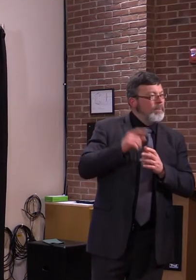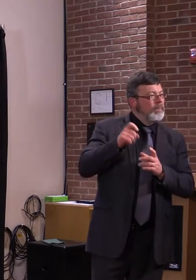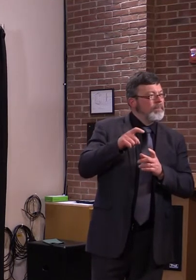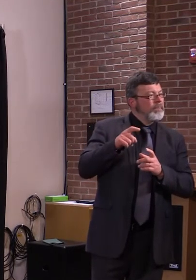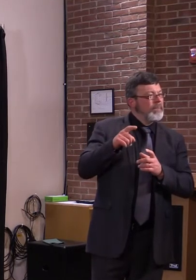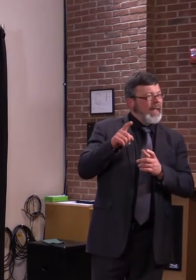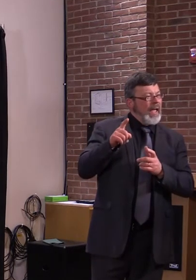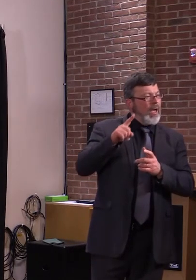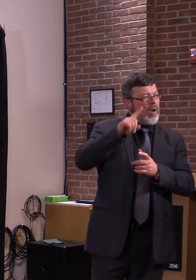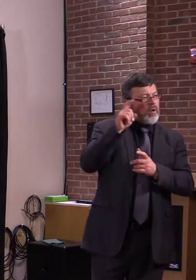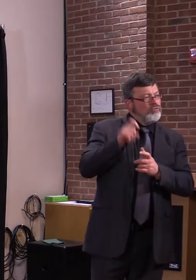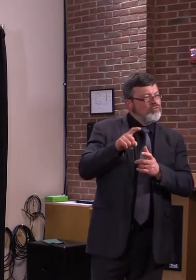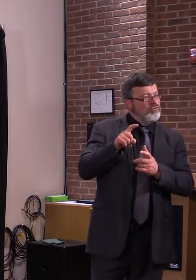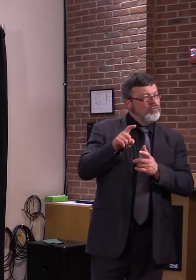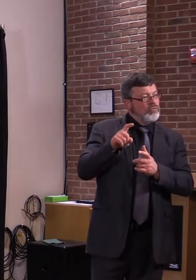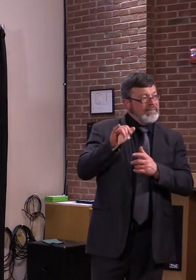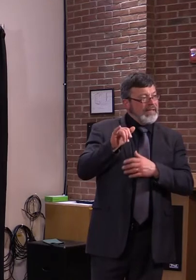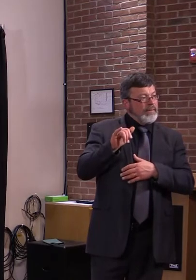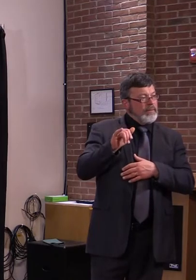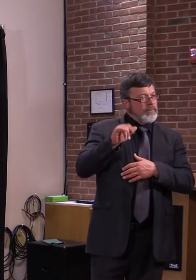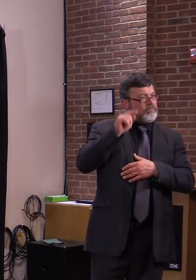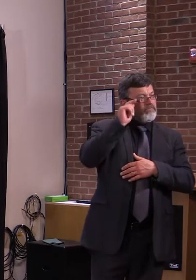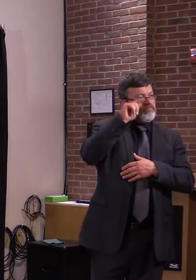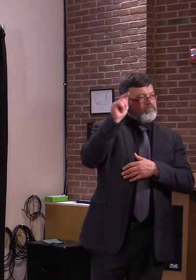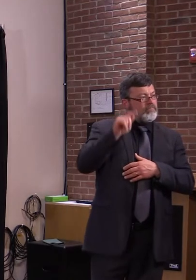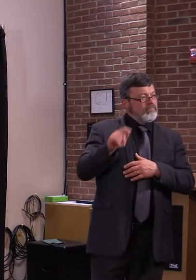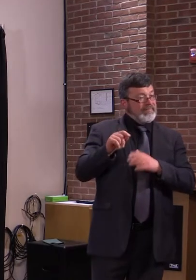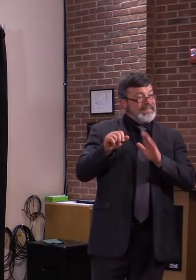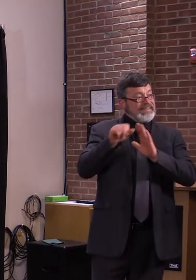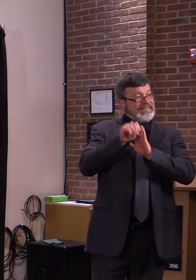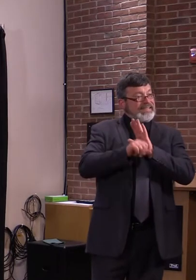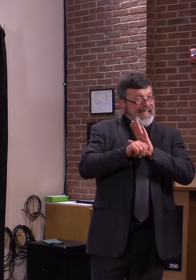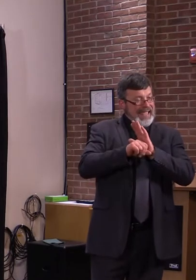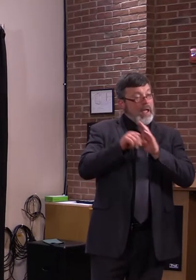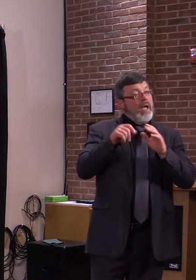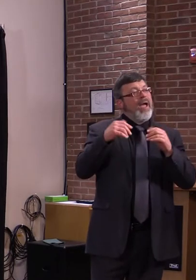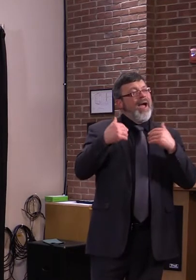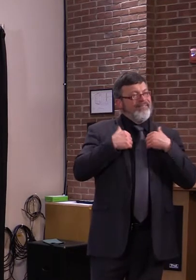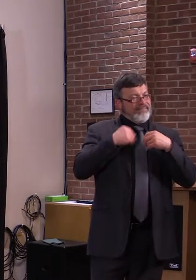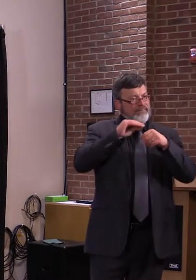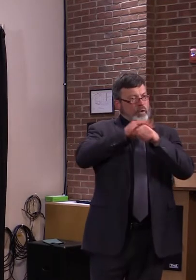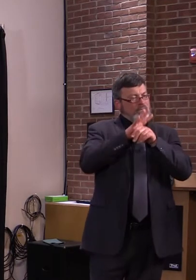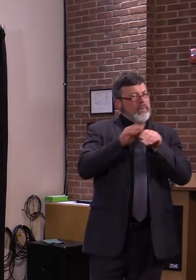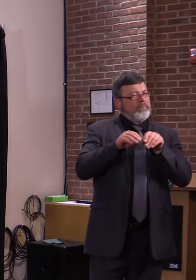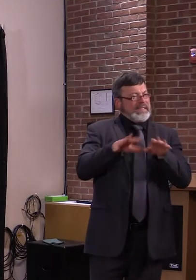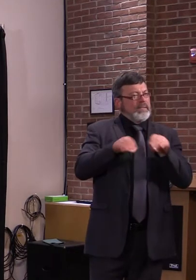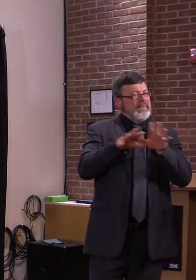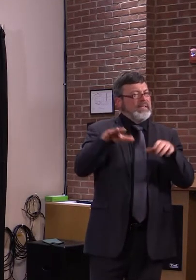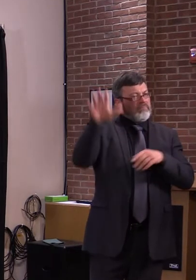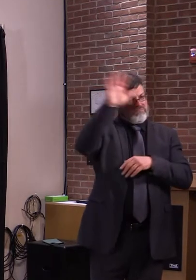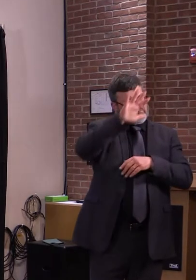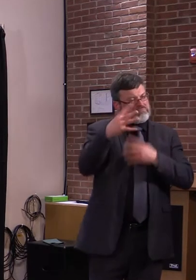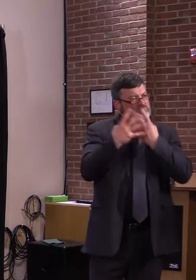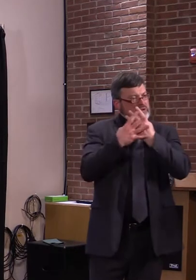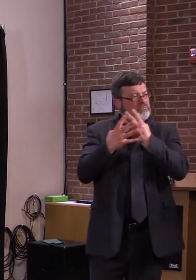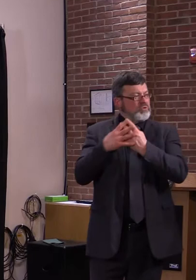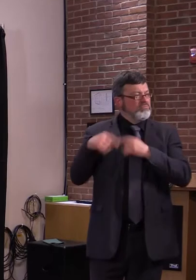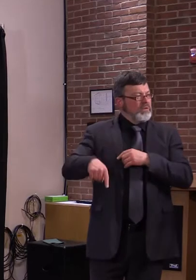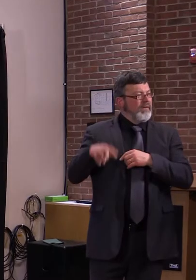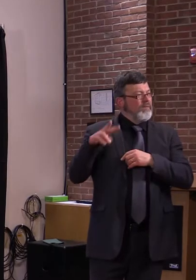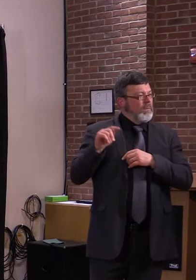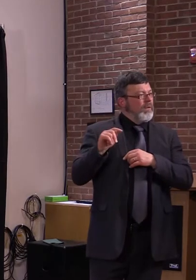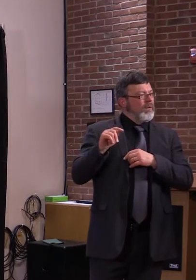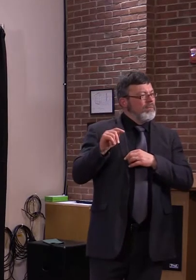see pretty large outbreaks in corrections facilities, including, I believe it was 45 people testing positive over the weekend